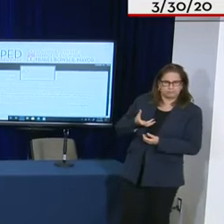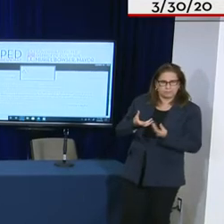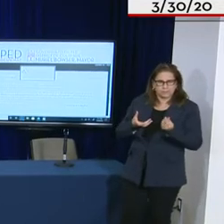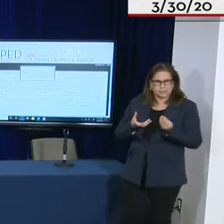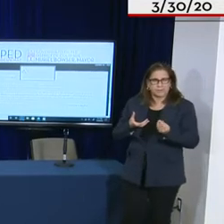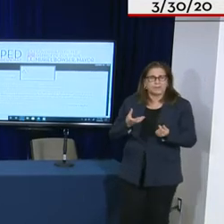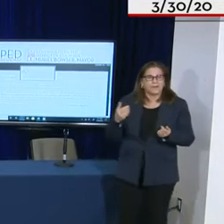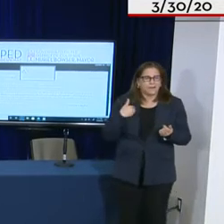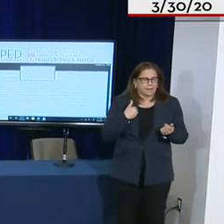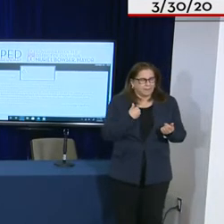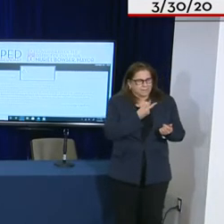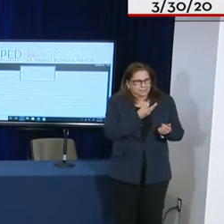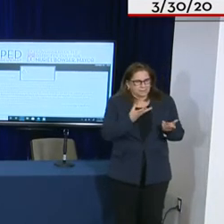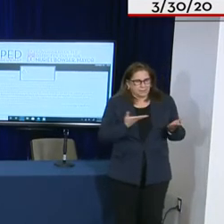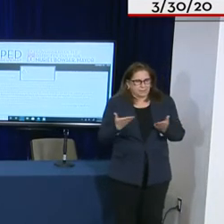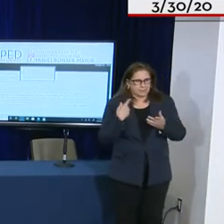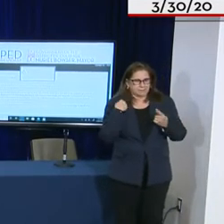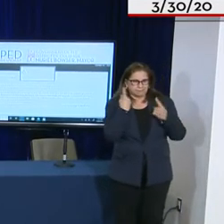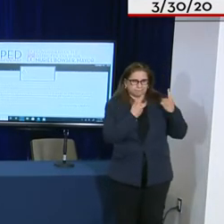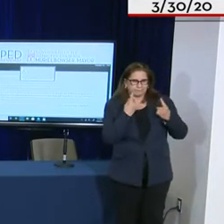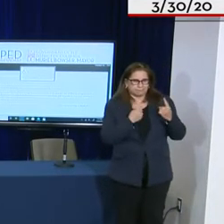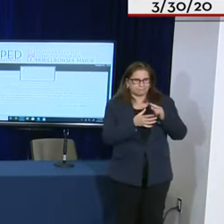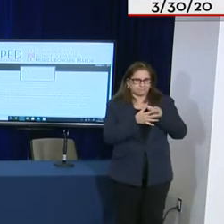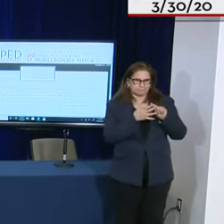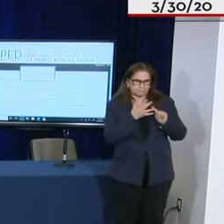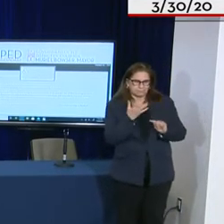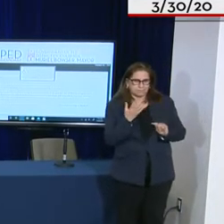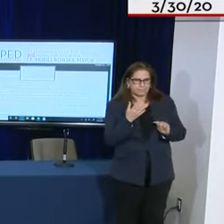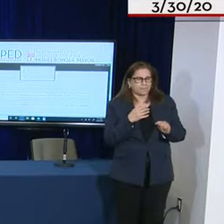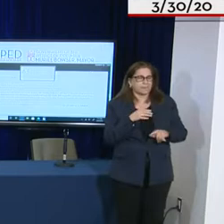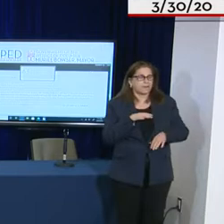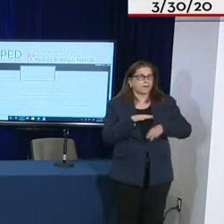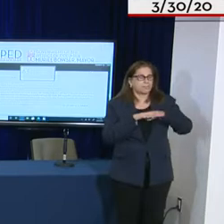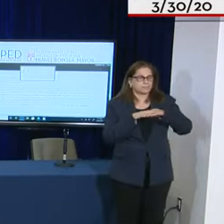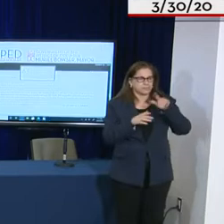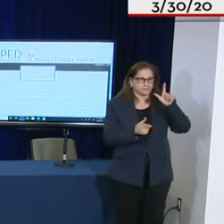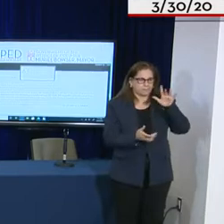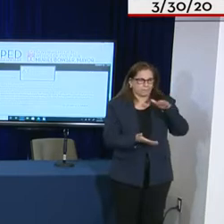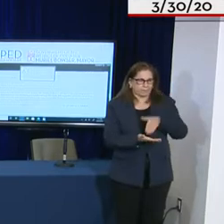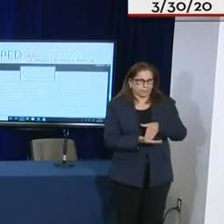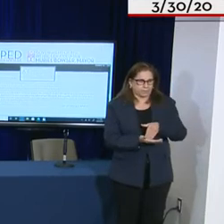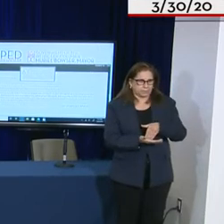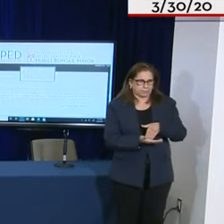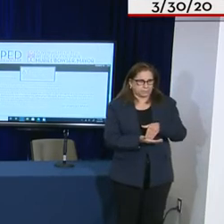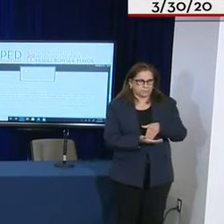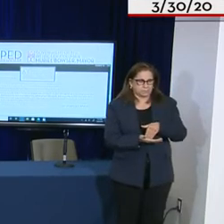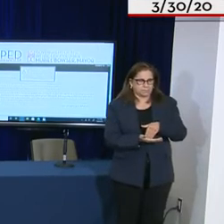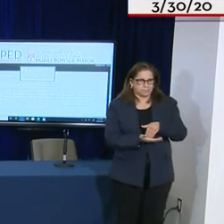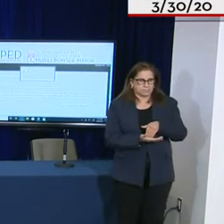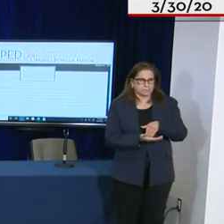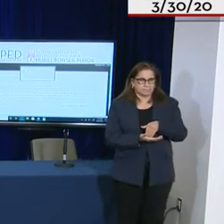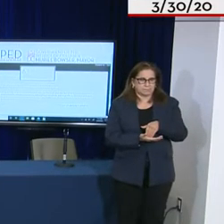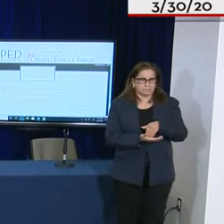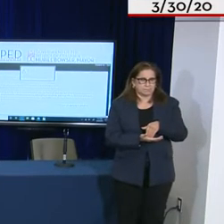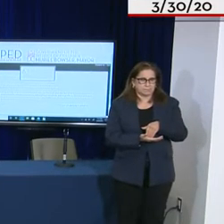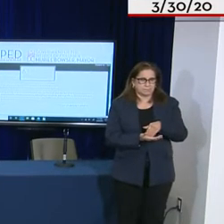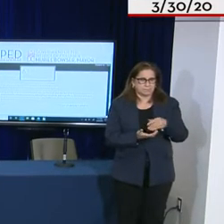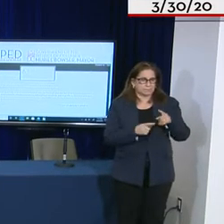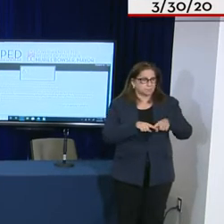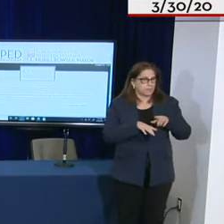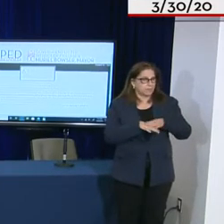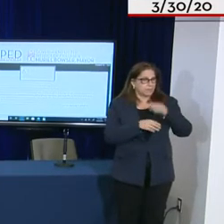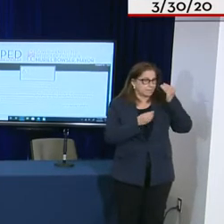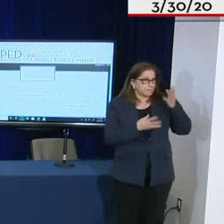the award is up to $25,000. So based on the information that is provided, we'll be able to